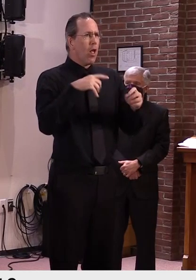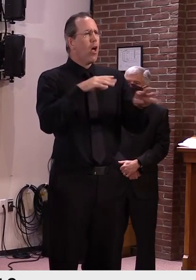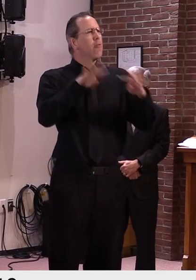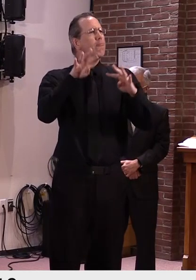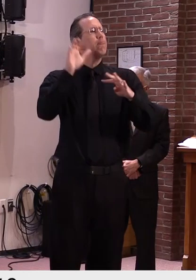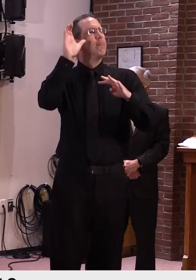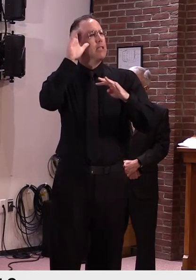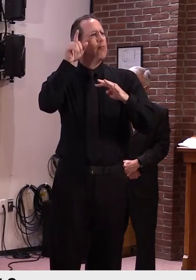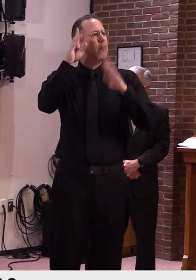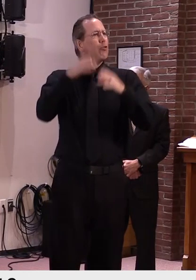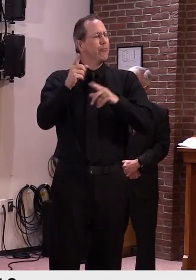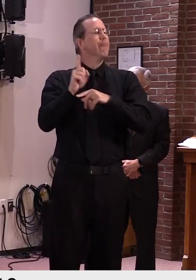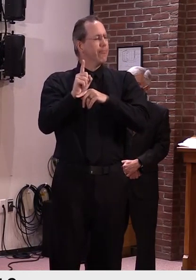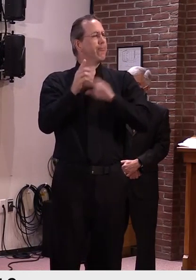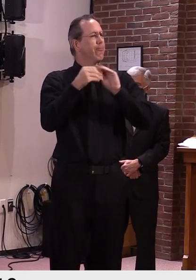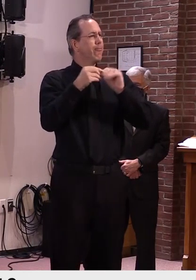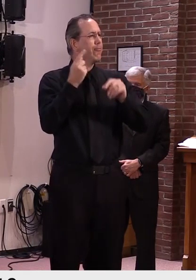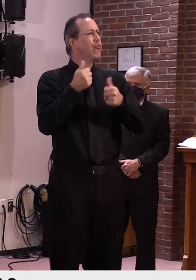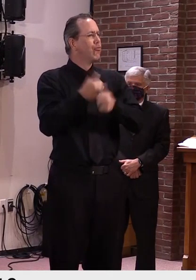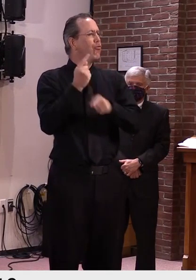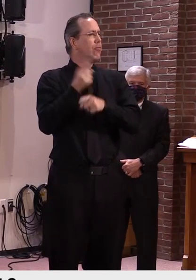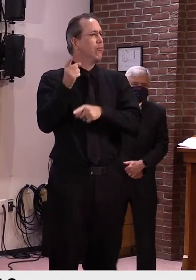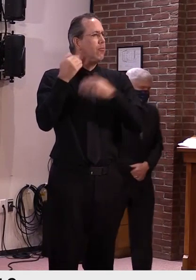opinion. Yeah, thank you, Ham.